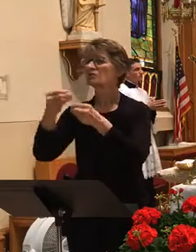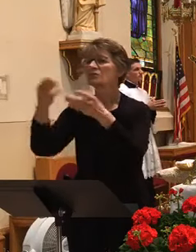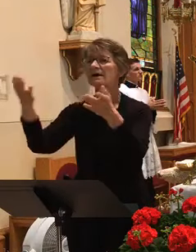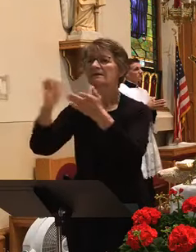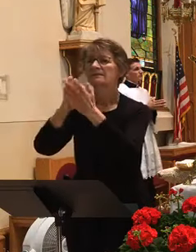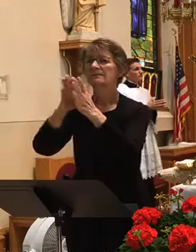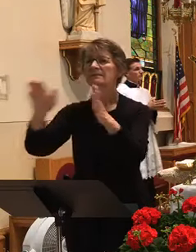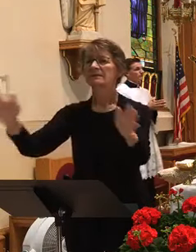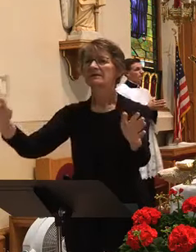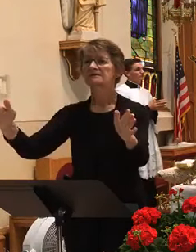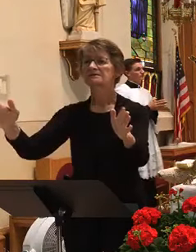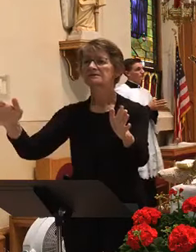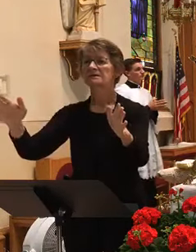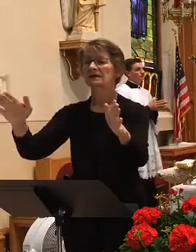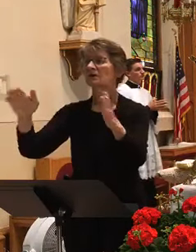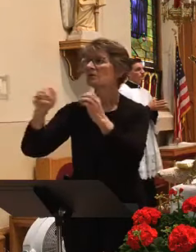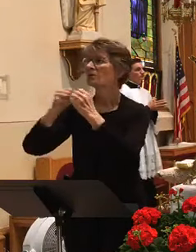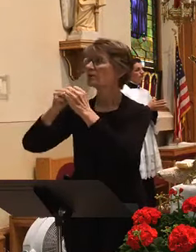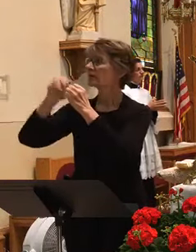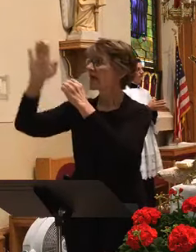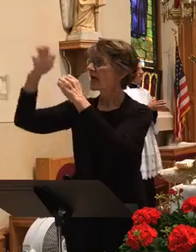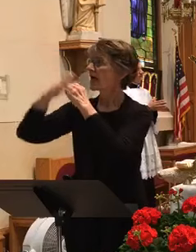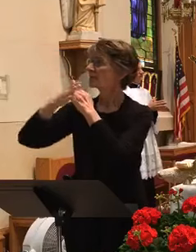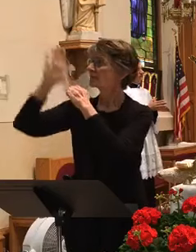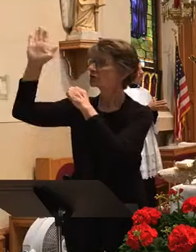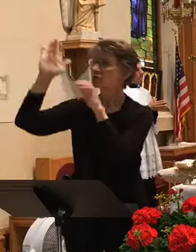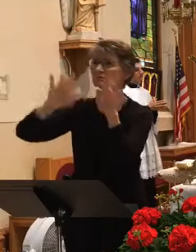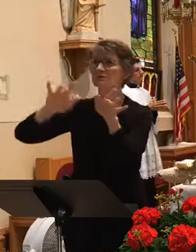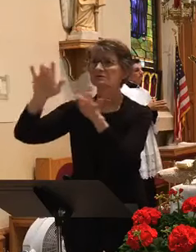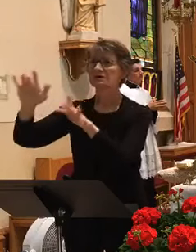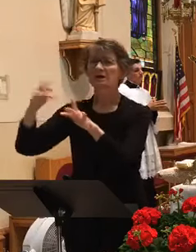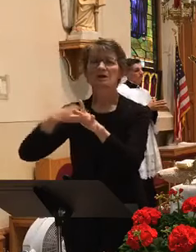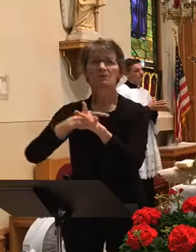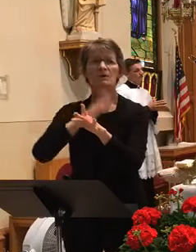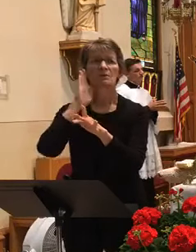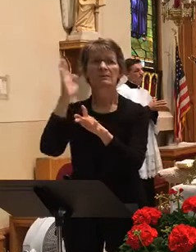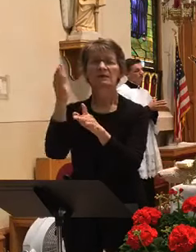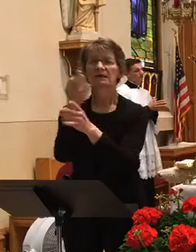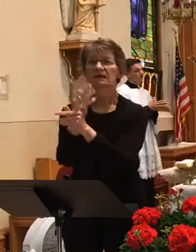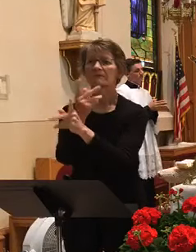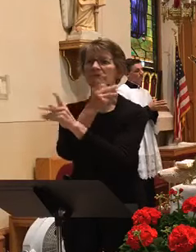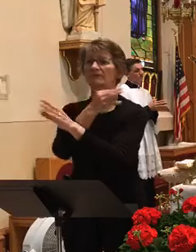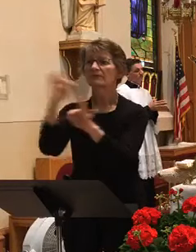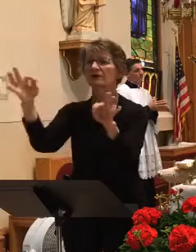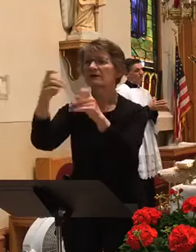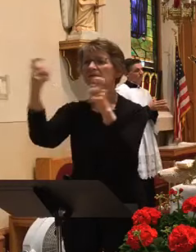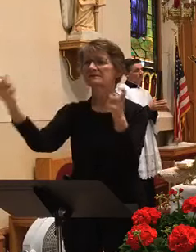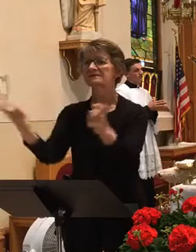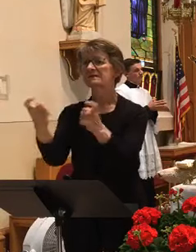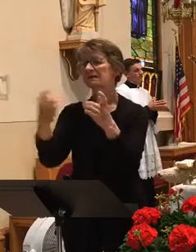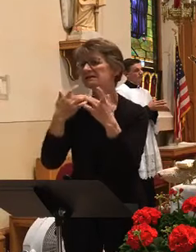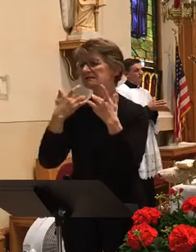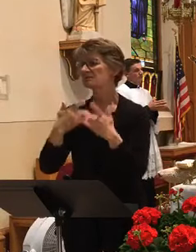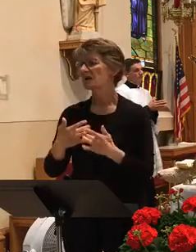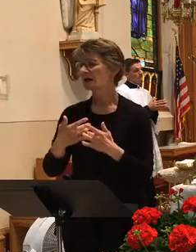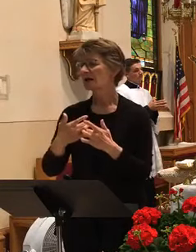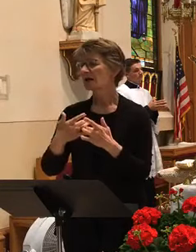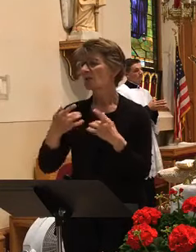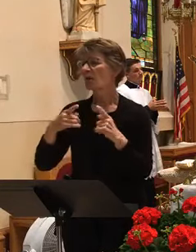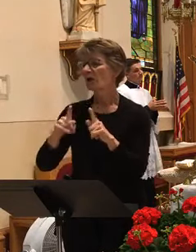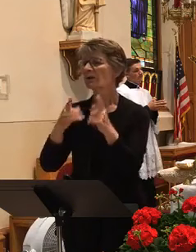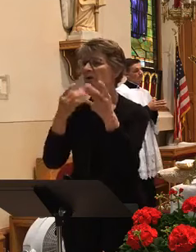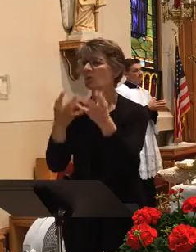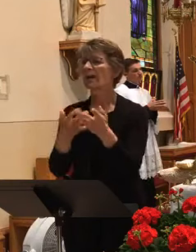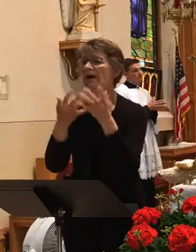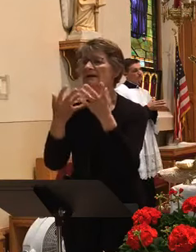in our days, that by the help of your mercy, we may be always free from sin, safe from all distress, as we await